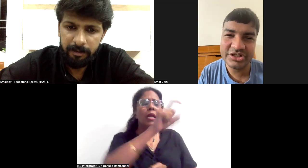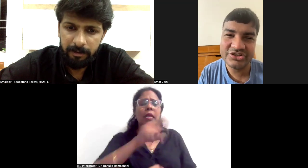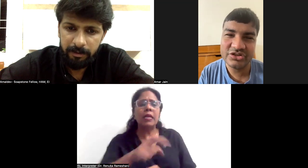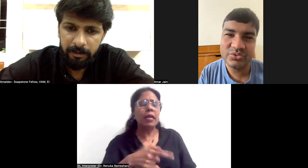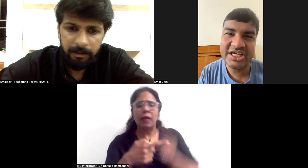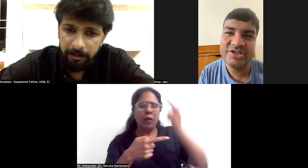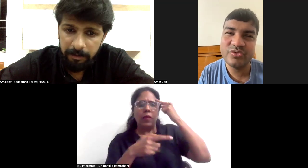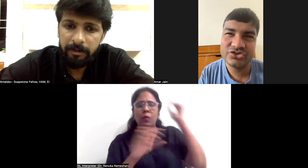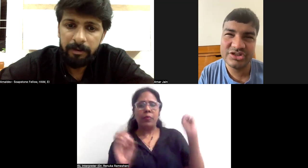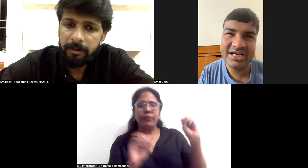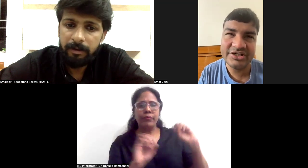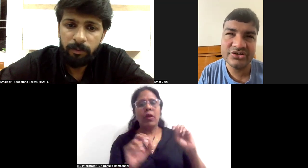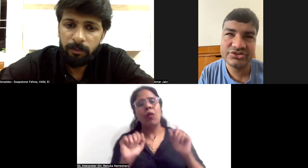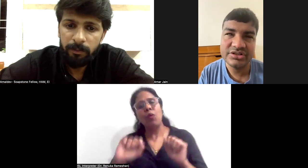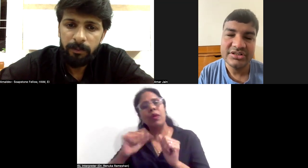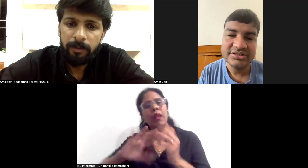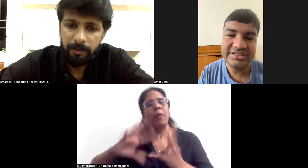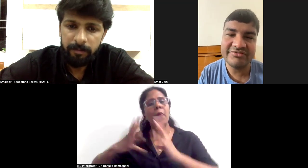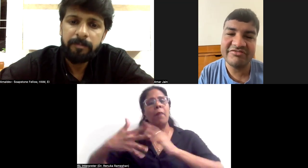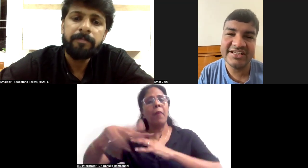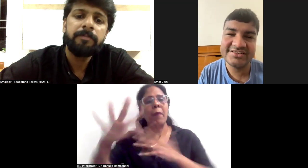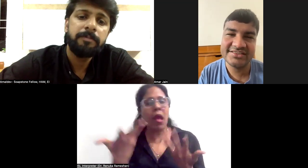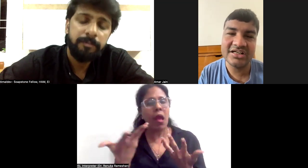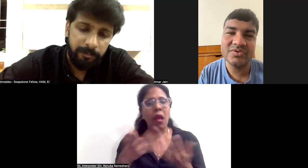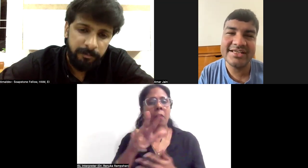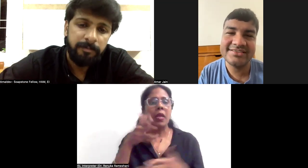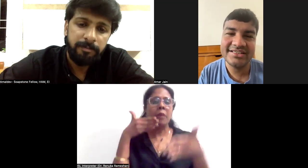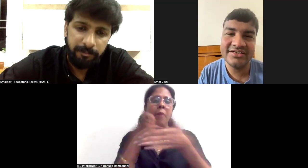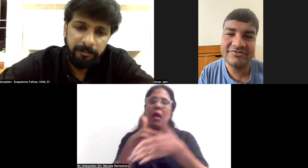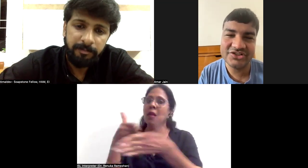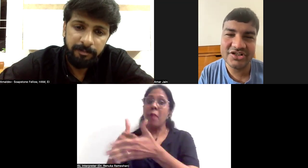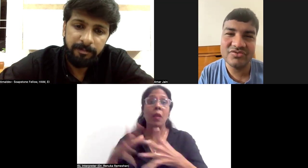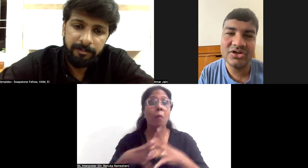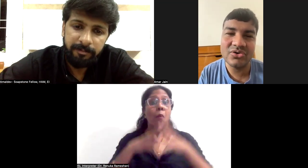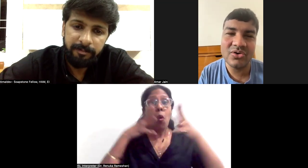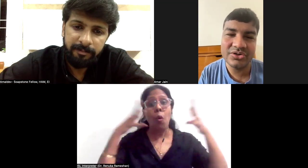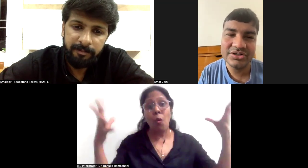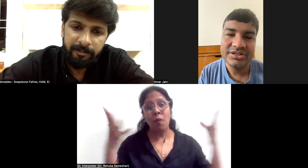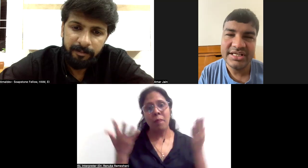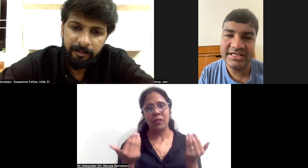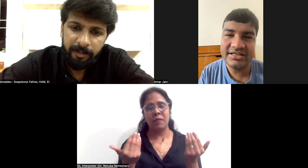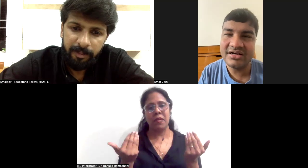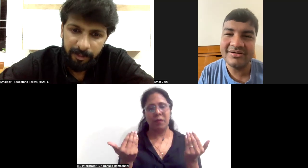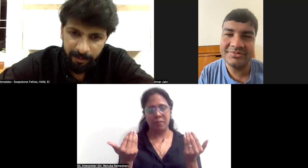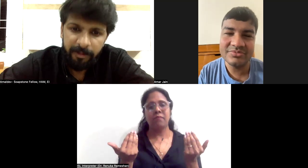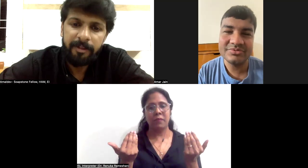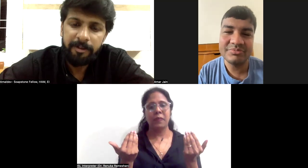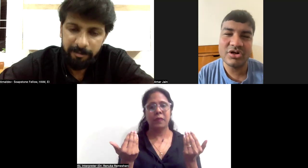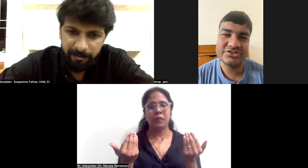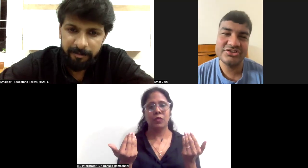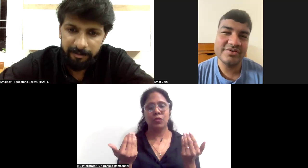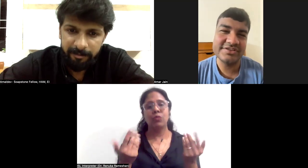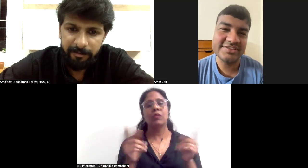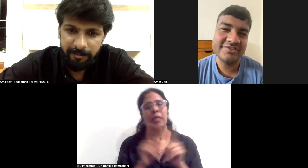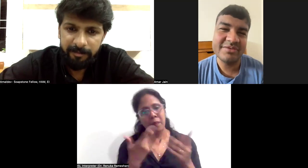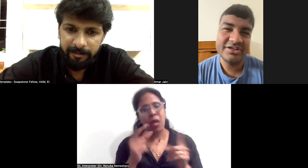the potential to reinforce the barriers that we face otherwise in physical world or in